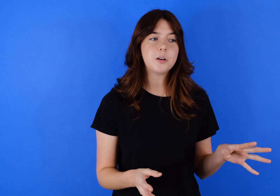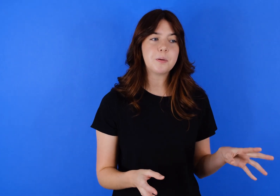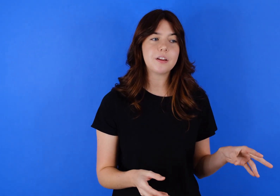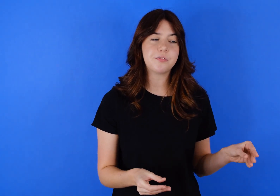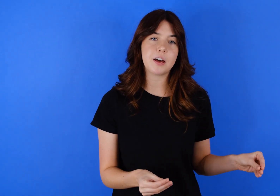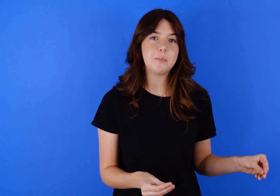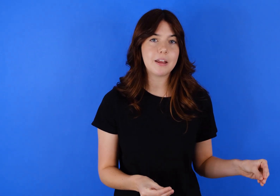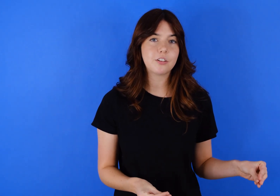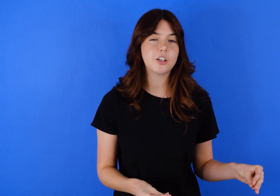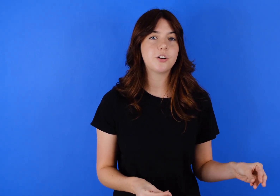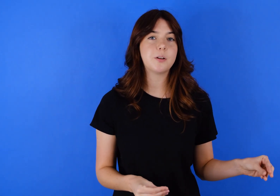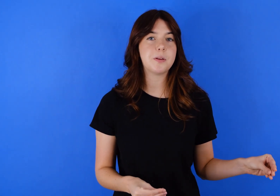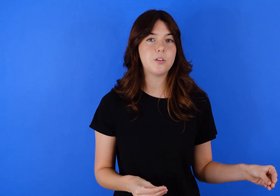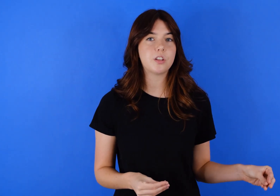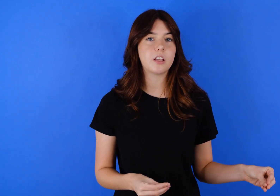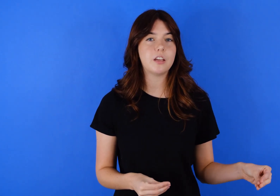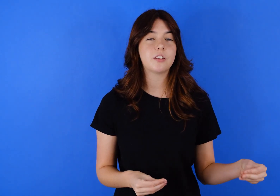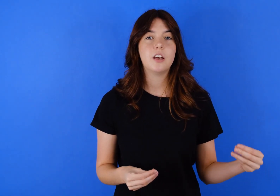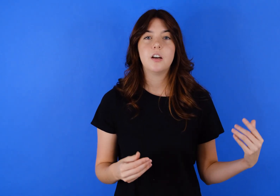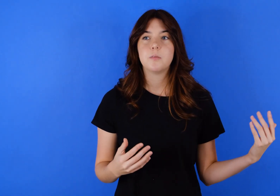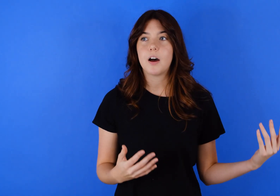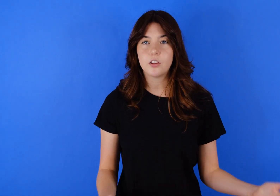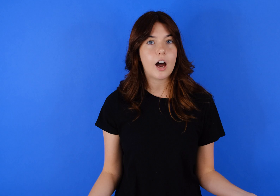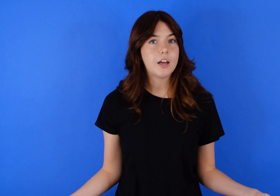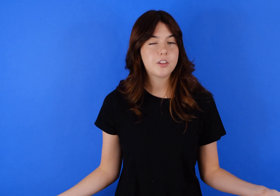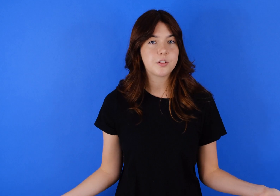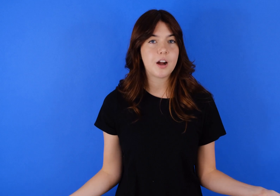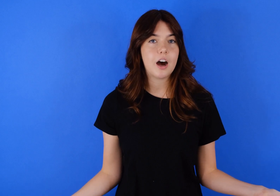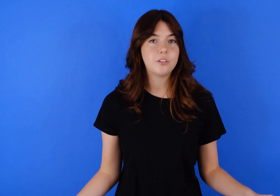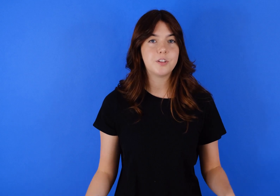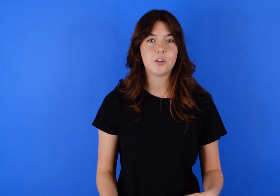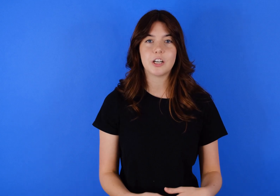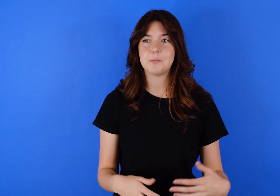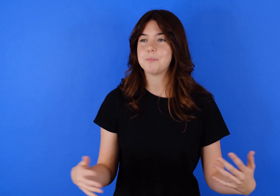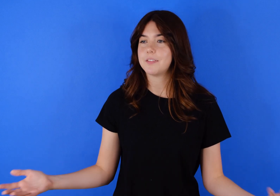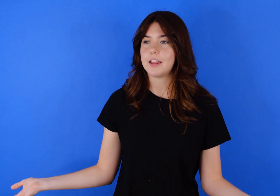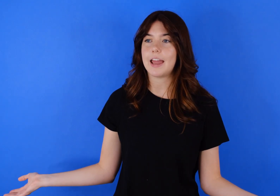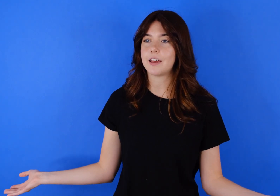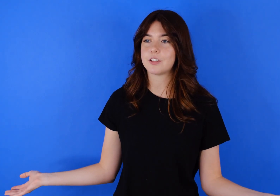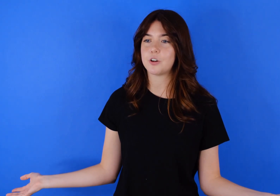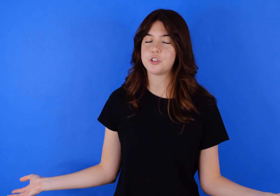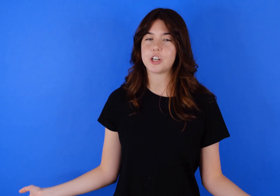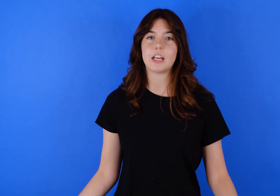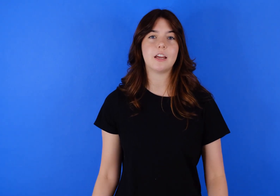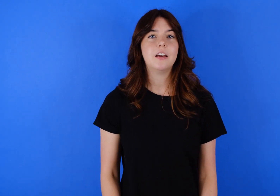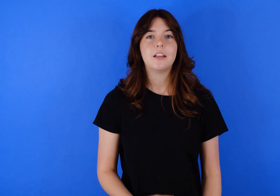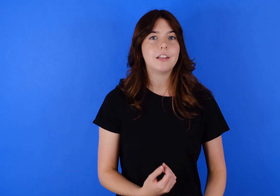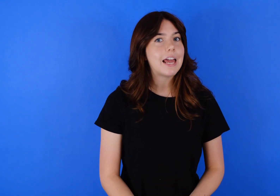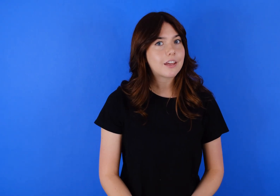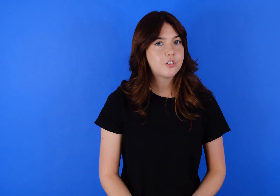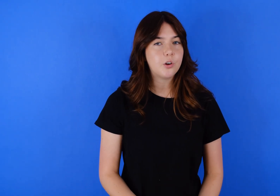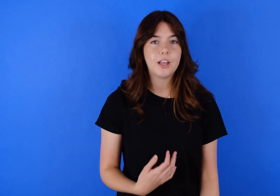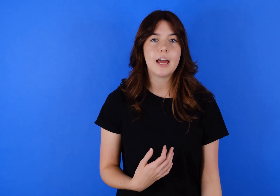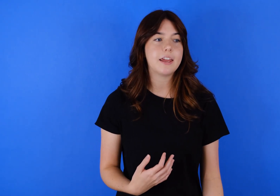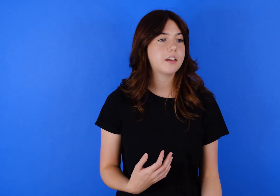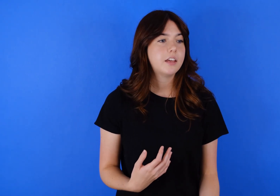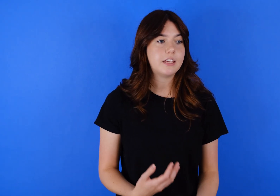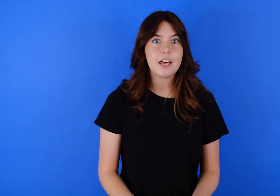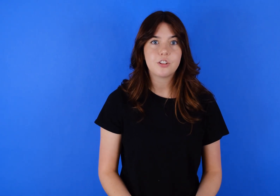pretty fundamental. You're going to be using these a lot throughout your ASL journey. Like and don't like, yes and